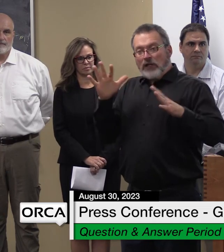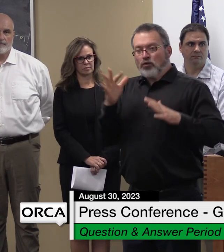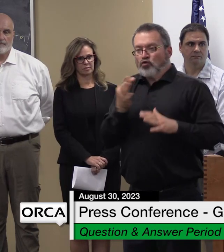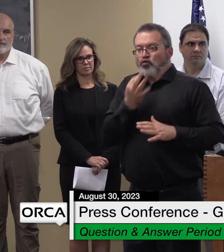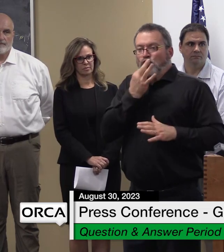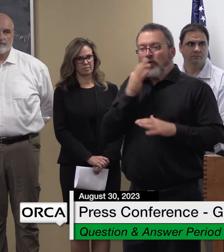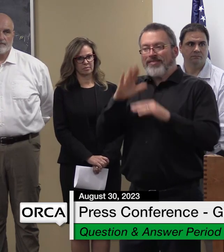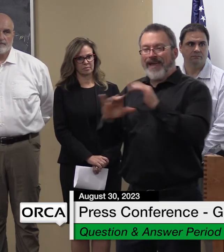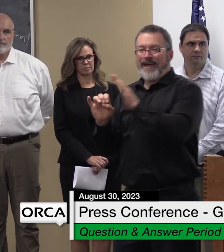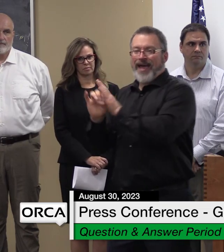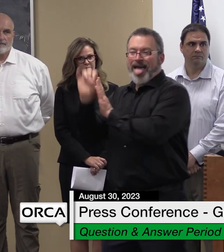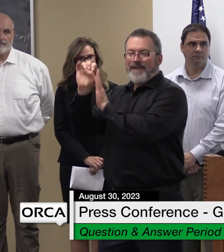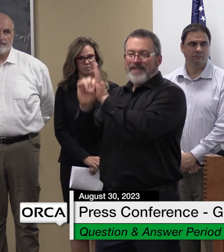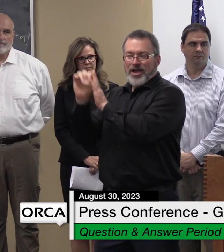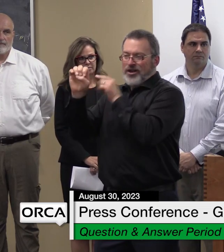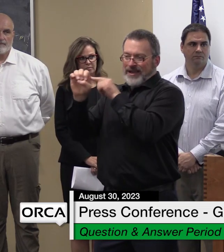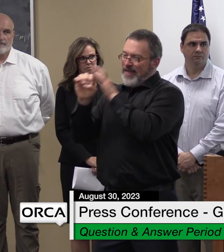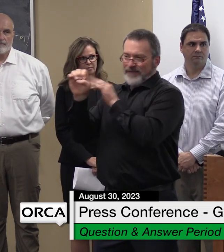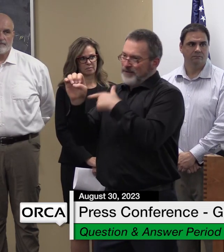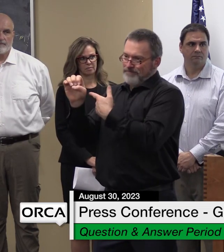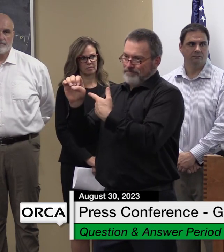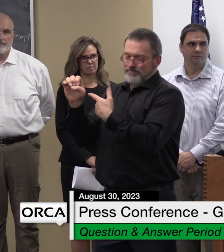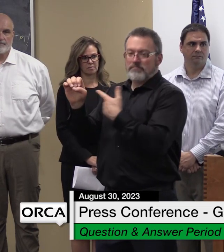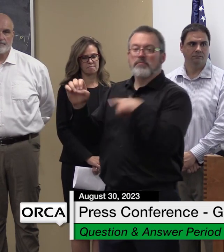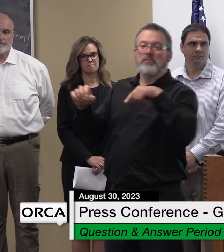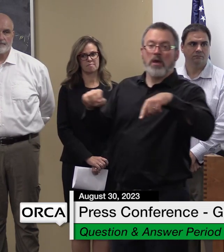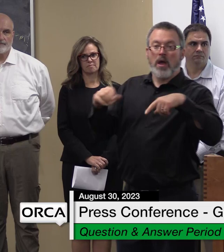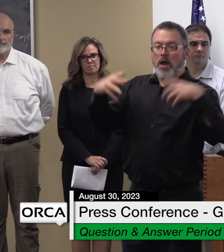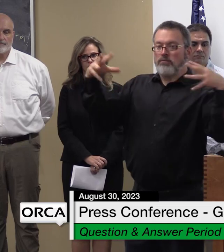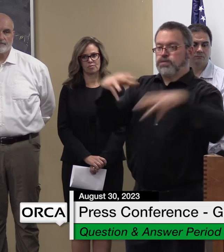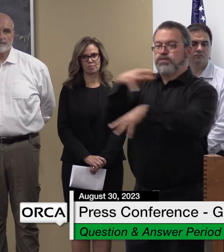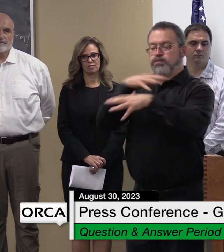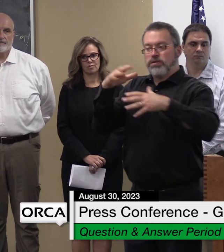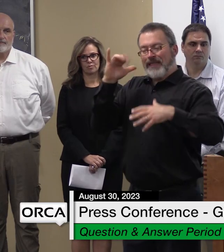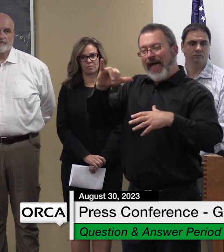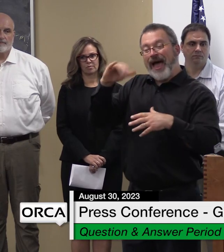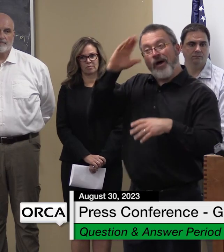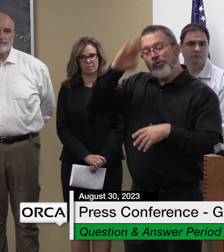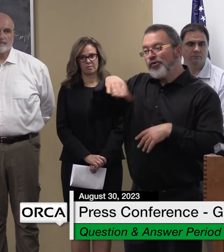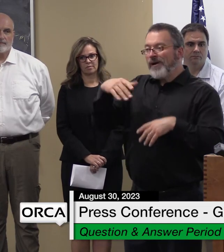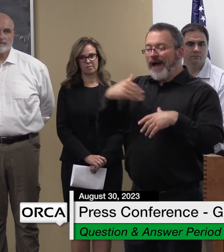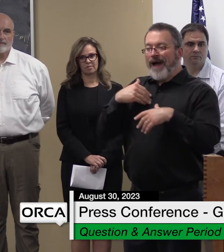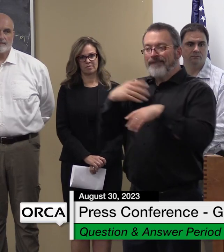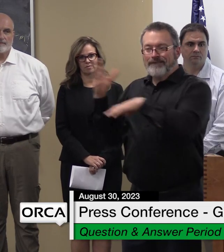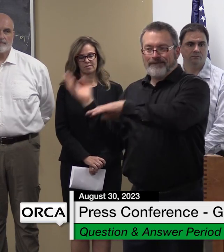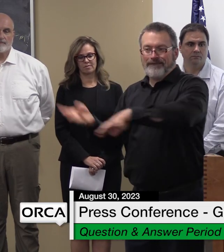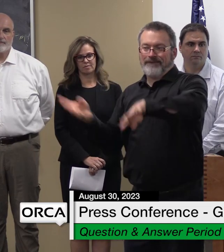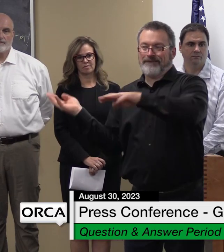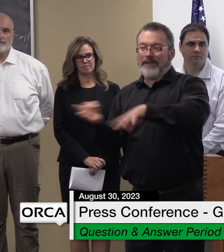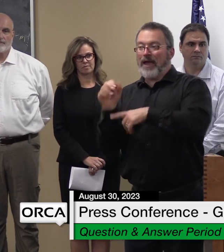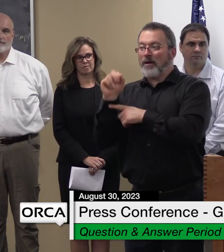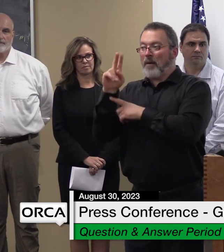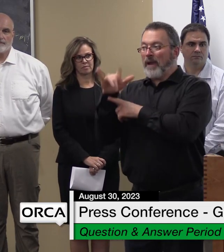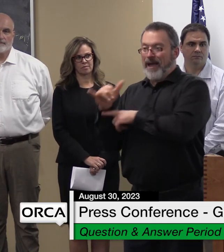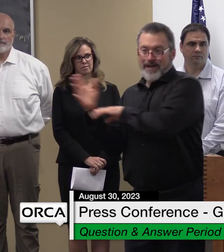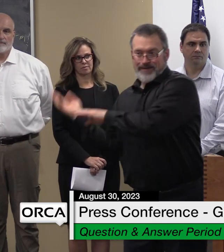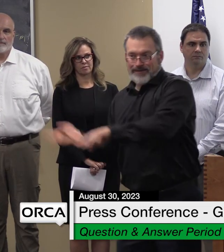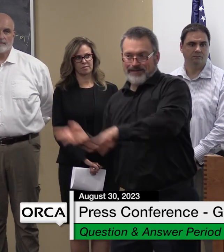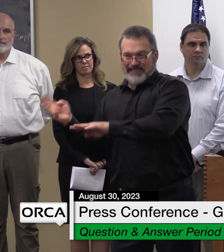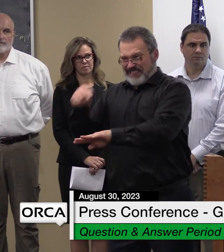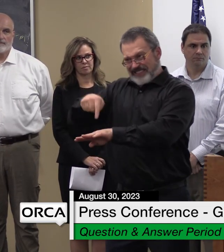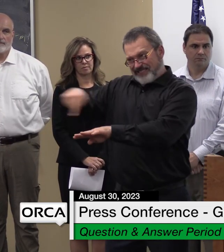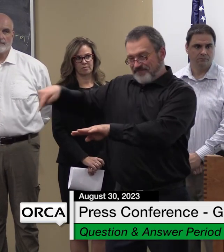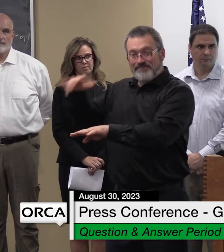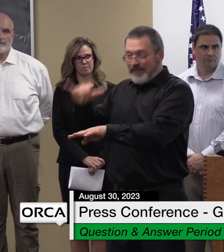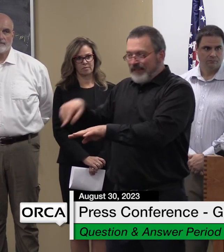system. Supply chain problems are going to have an impact on our reopening of those